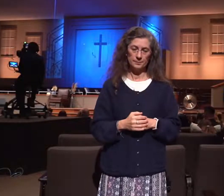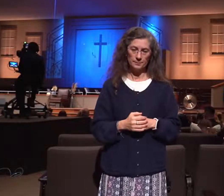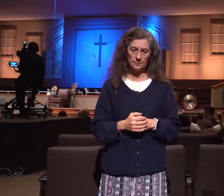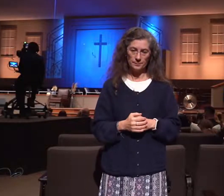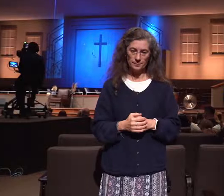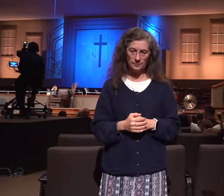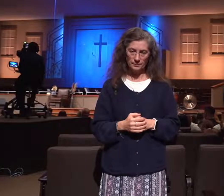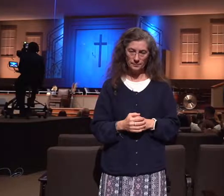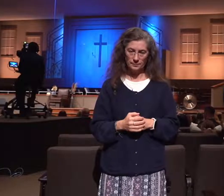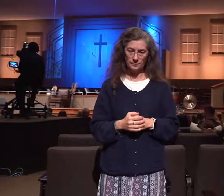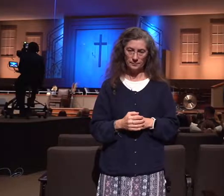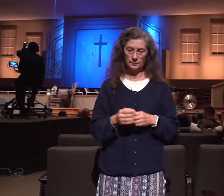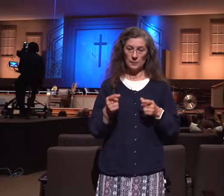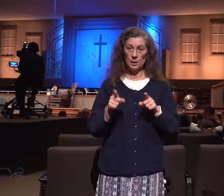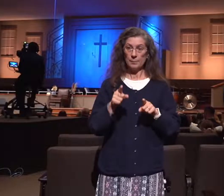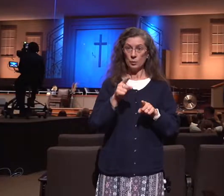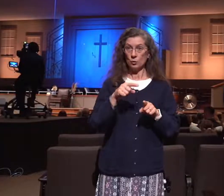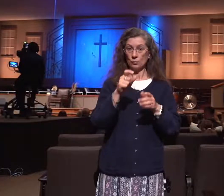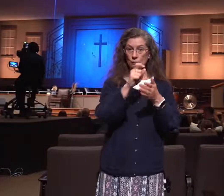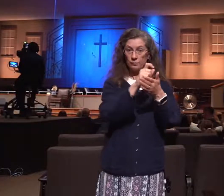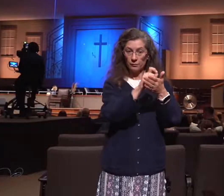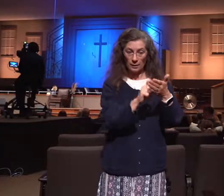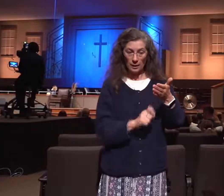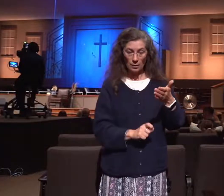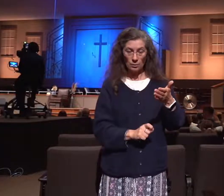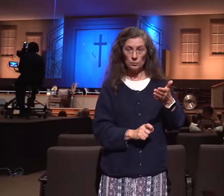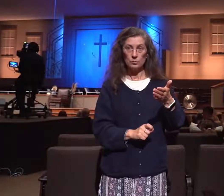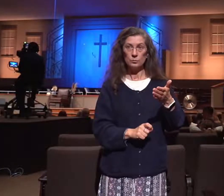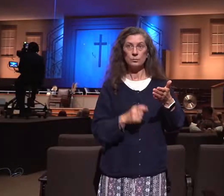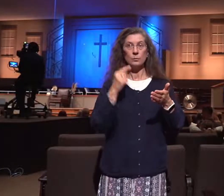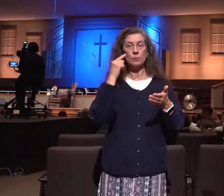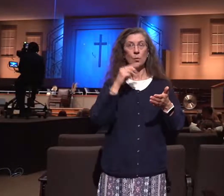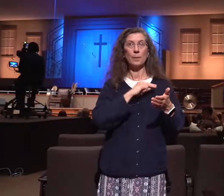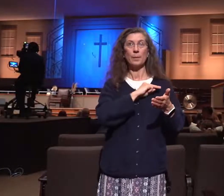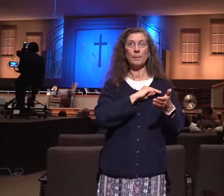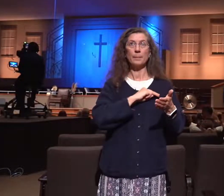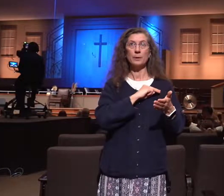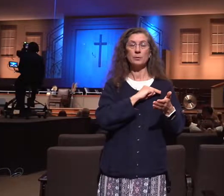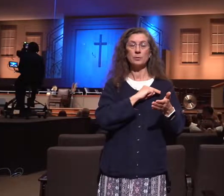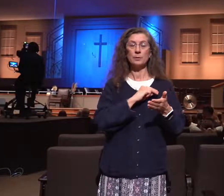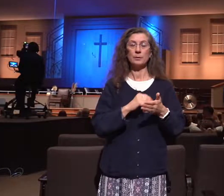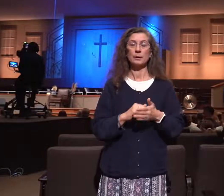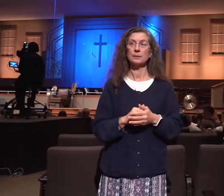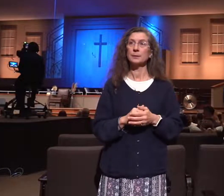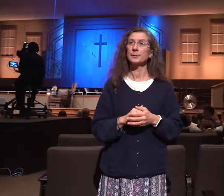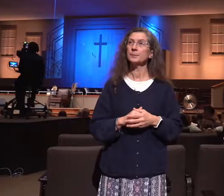When you fill out that part on missions or fields,